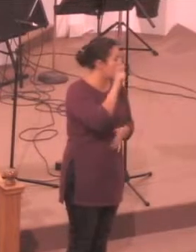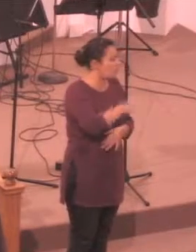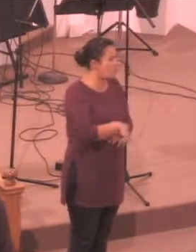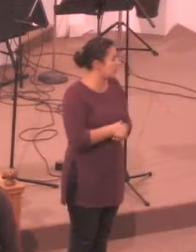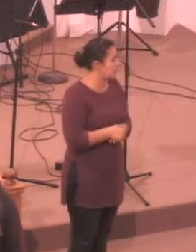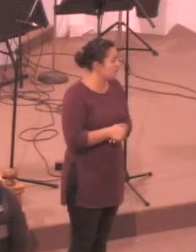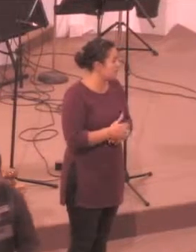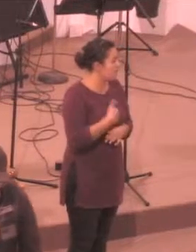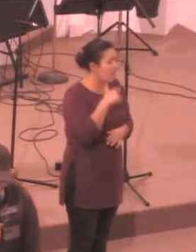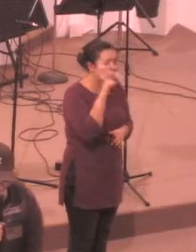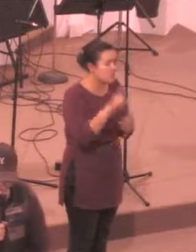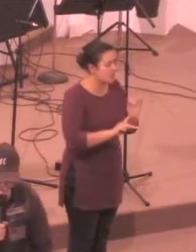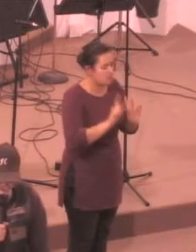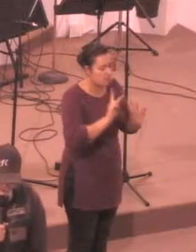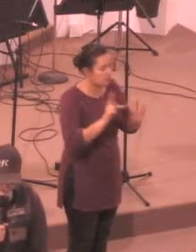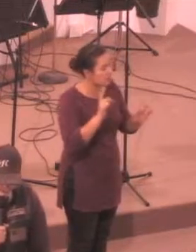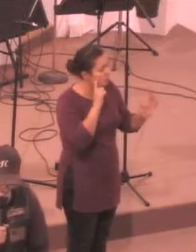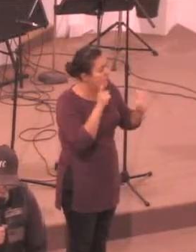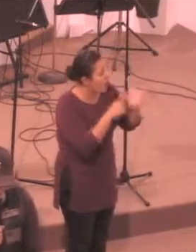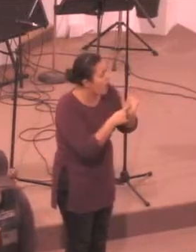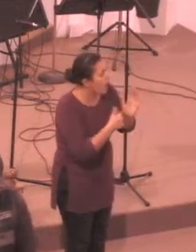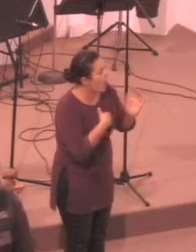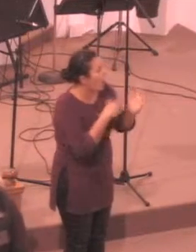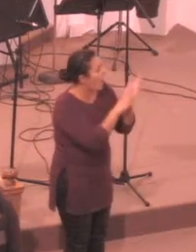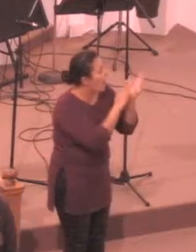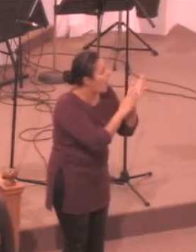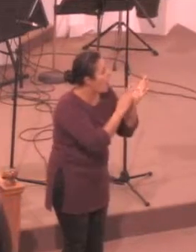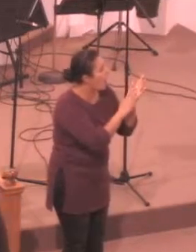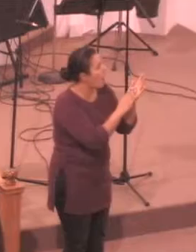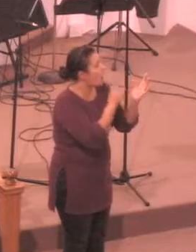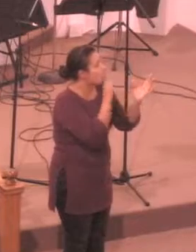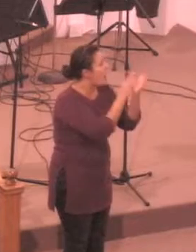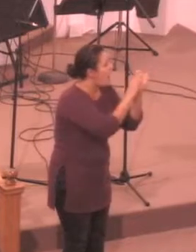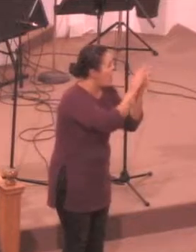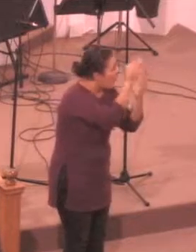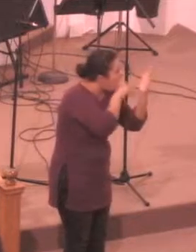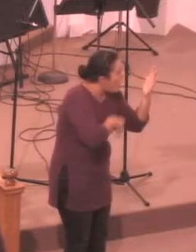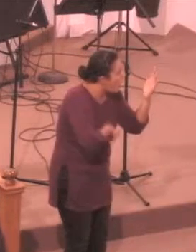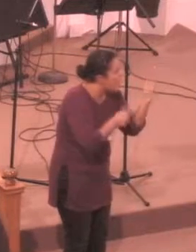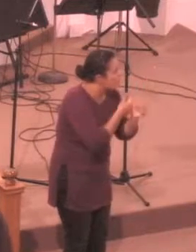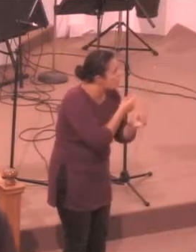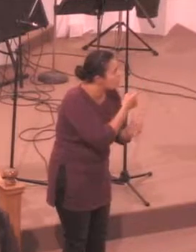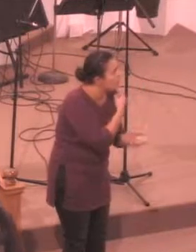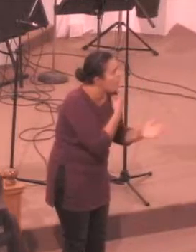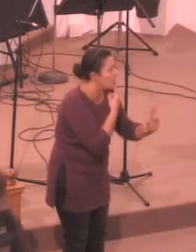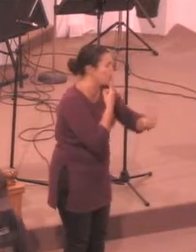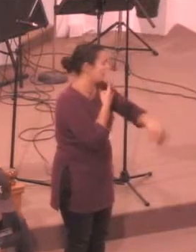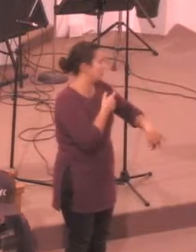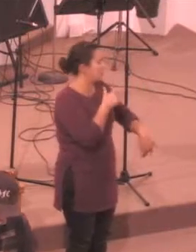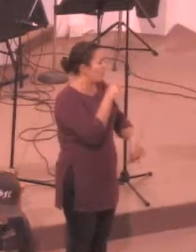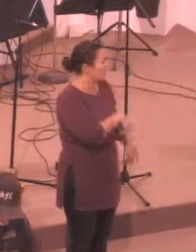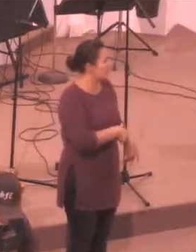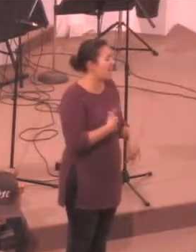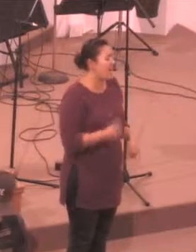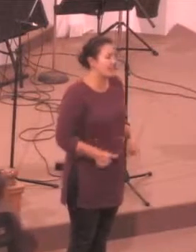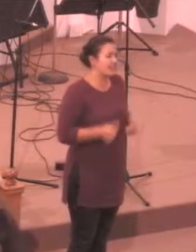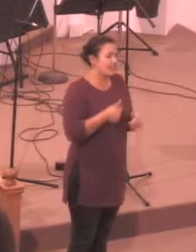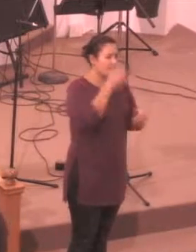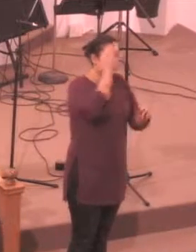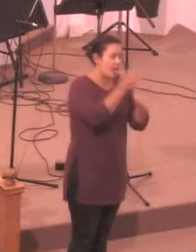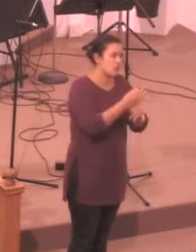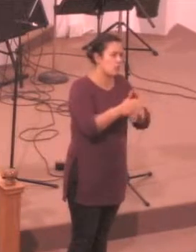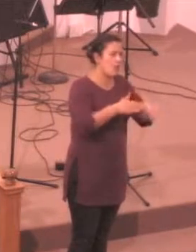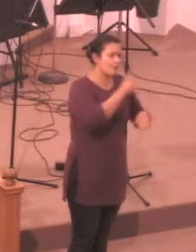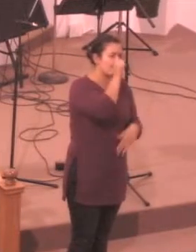I don't have to be right, recognized, praised, regarded, or recorded. I live by faith, walk by